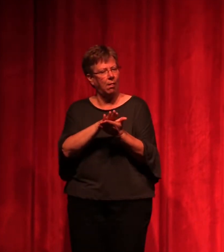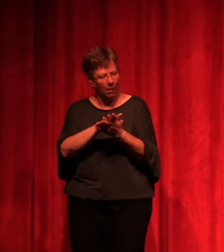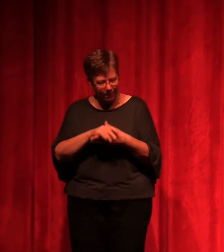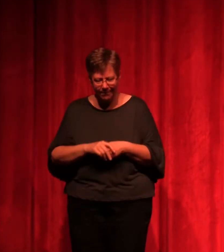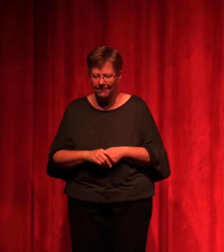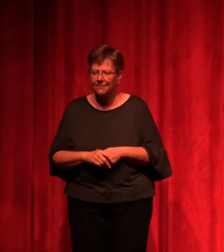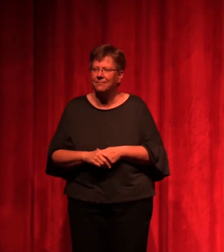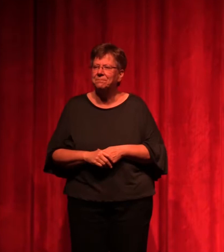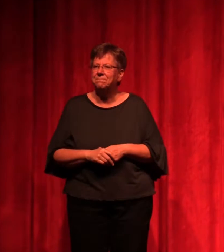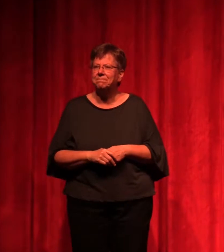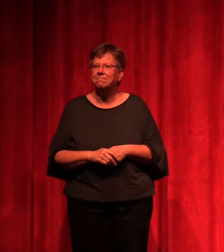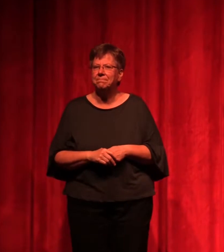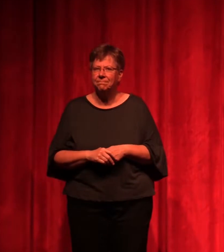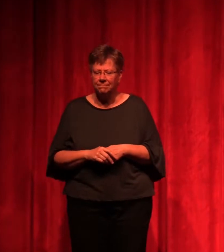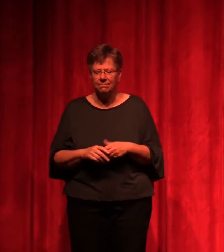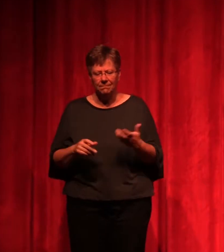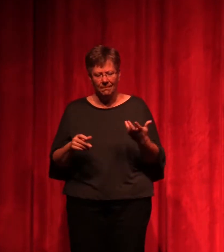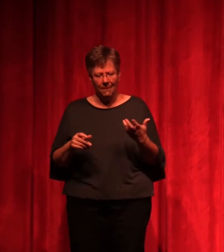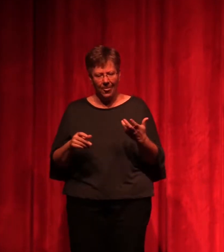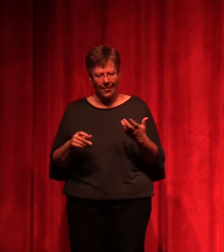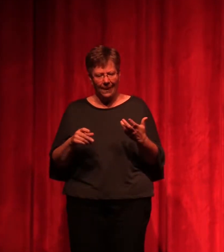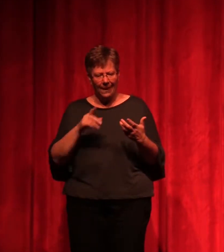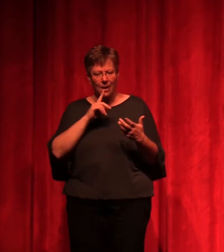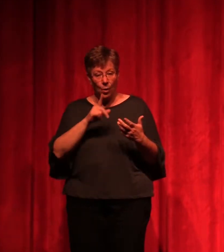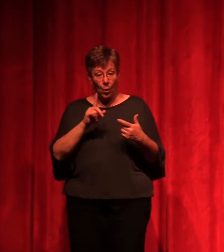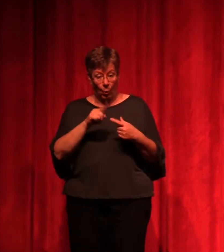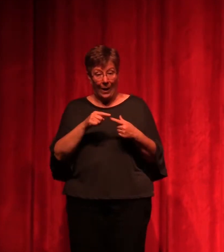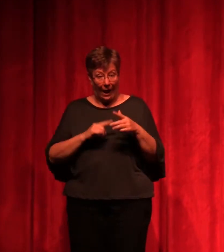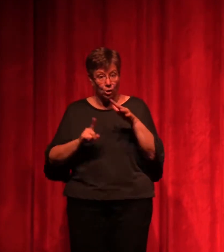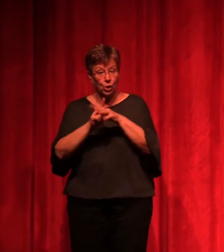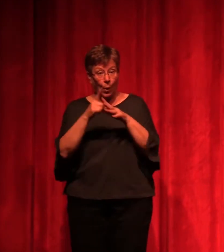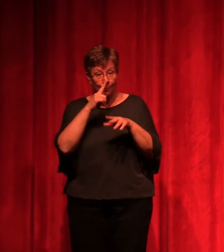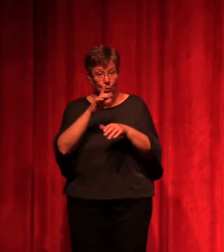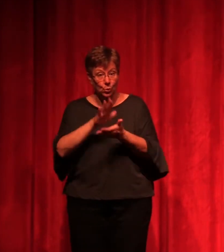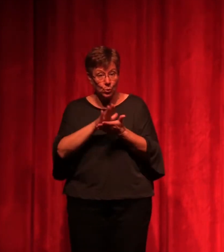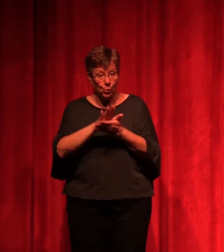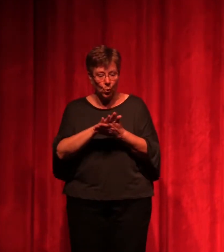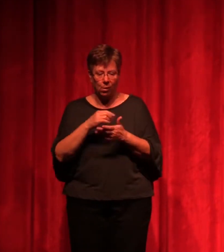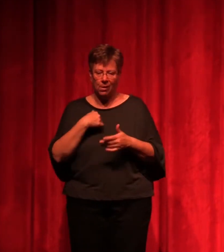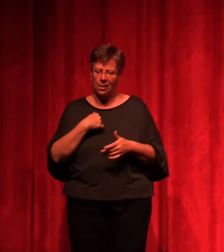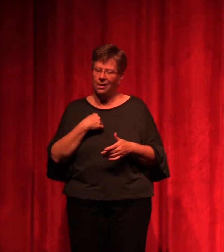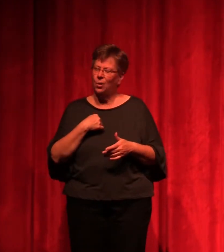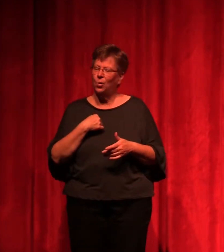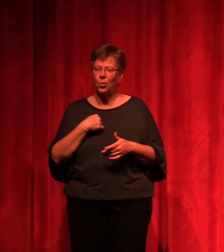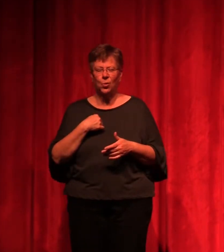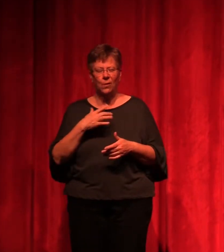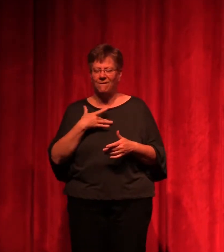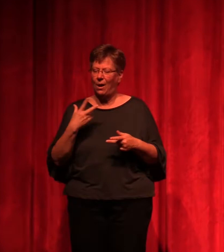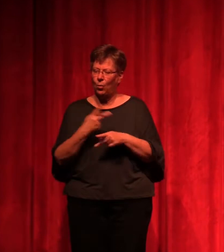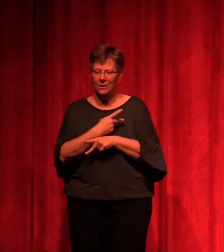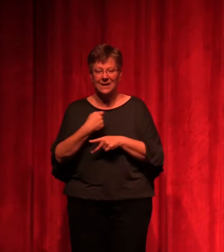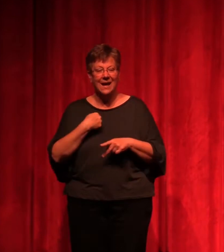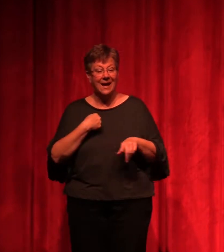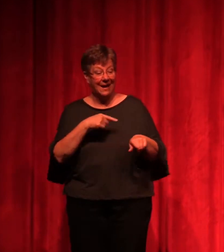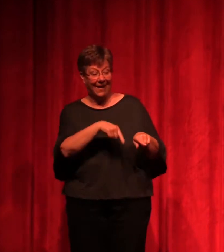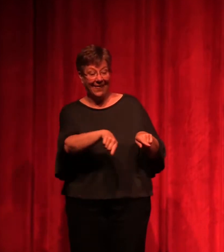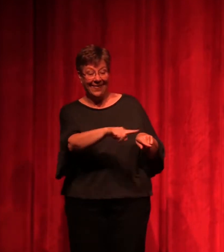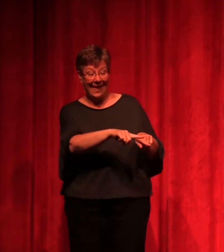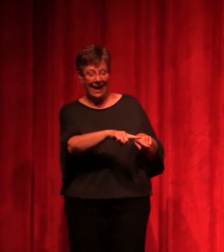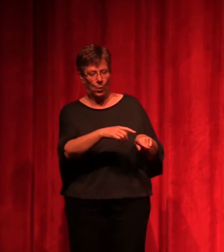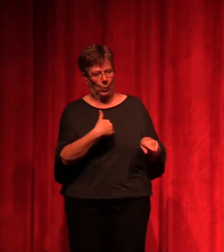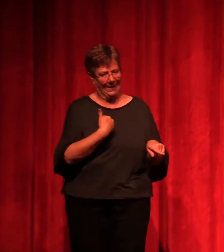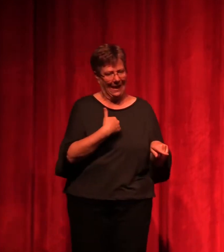about being a farrier, they were just amplified when I actually showed up to school. For one thing, I was about 10 years older than everybody